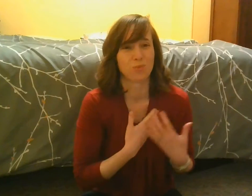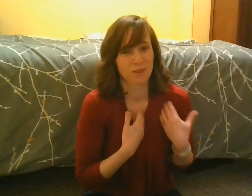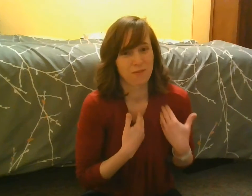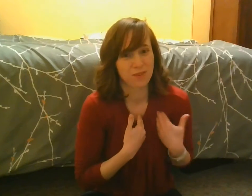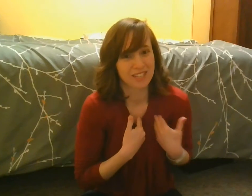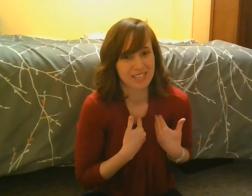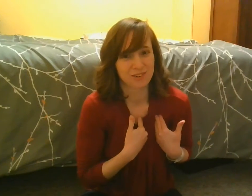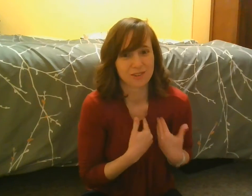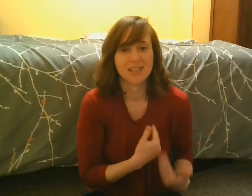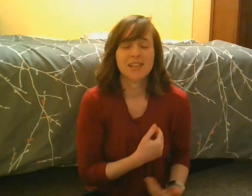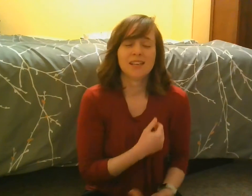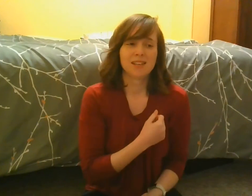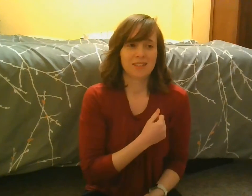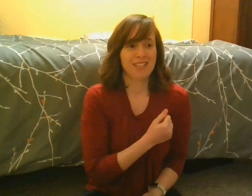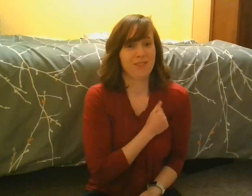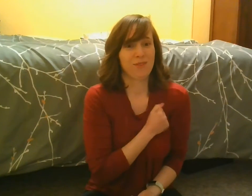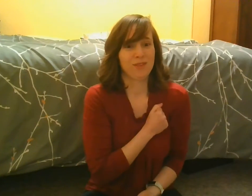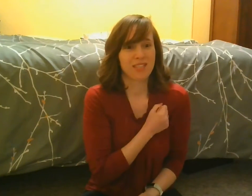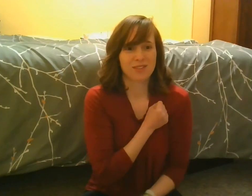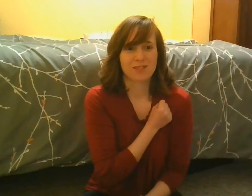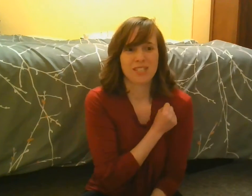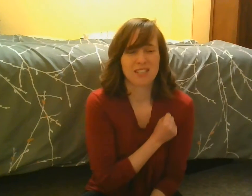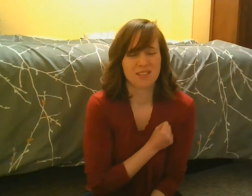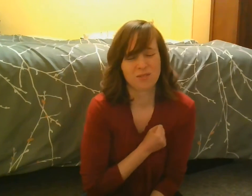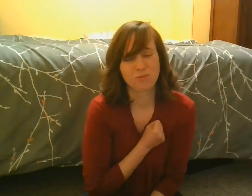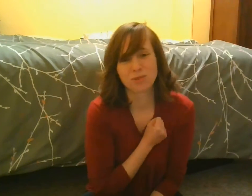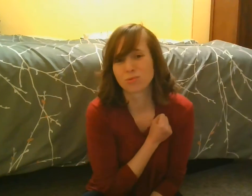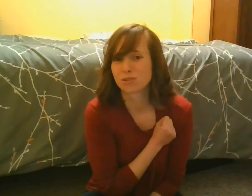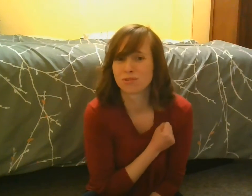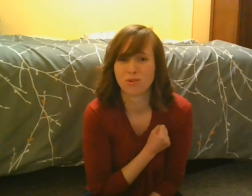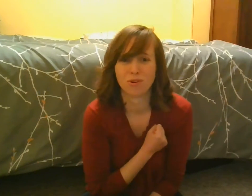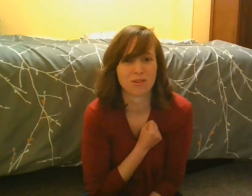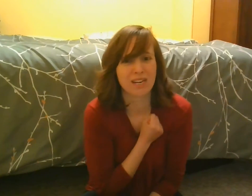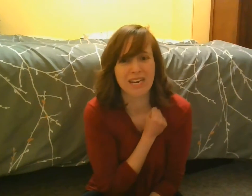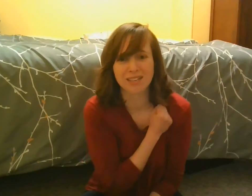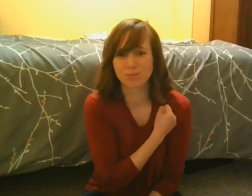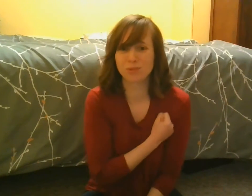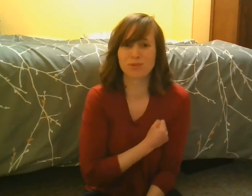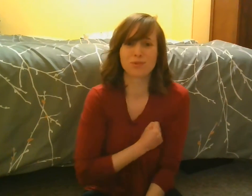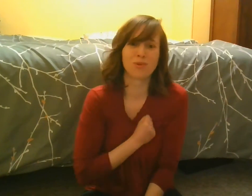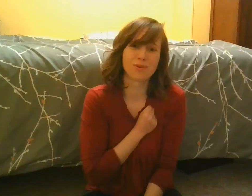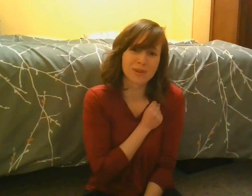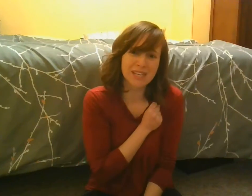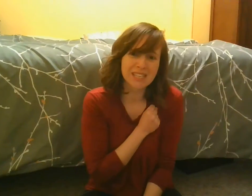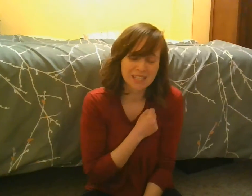really feel it here, like it the feels here. So it's like, oh, I'm so sorry. I'm sorry.